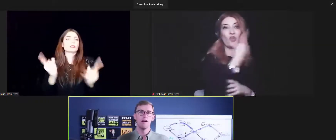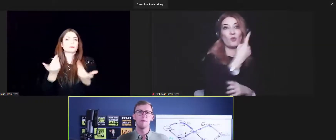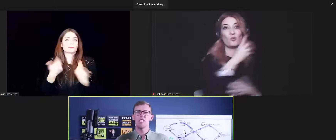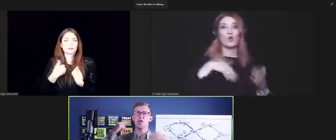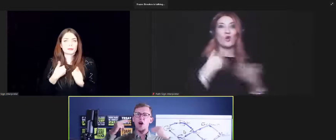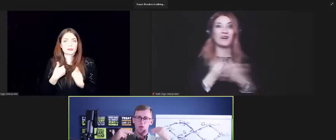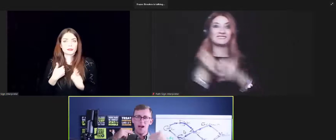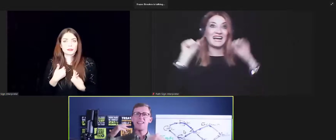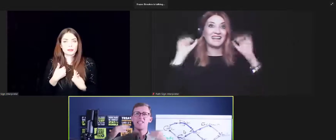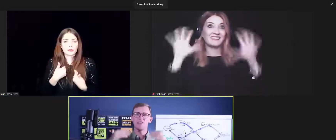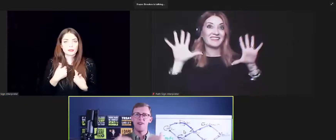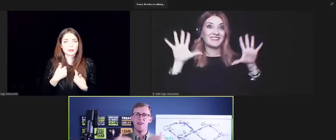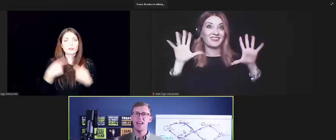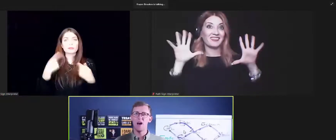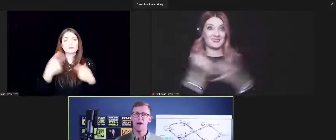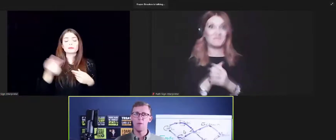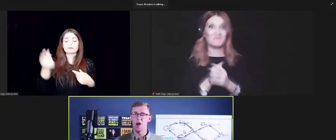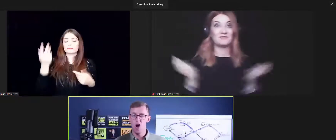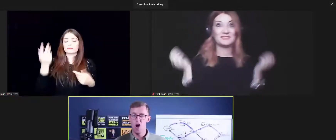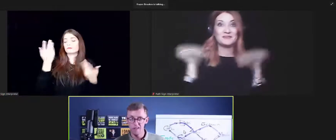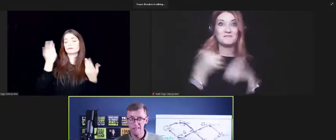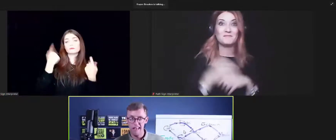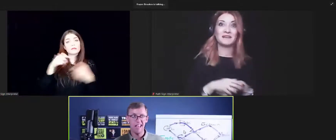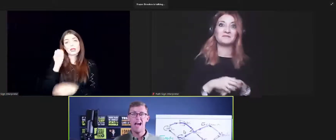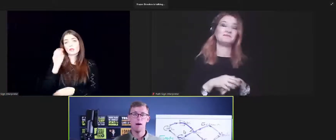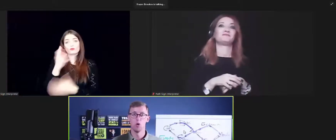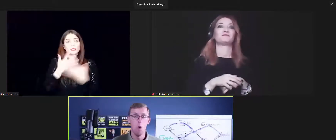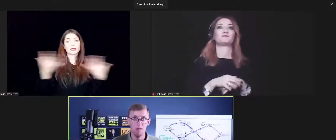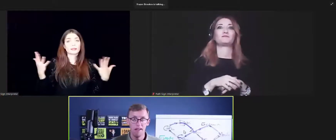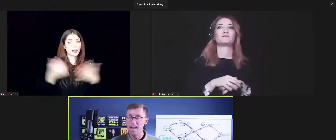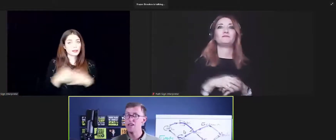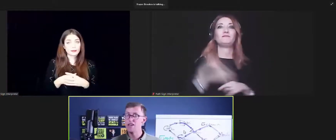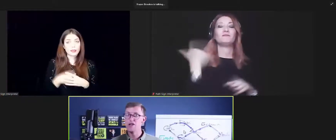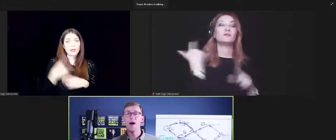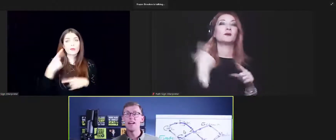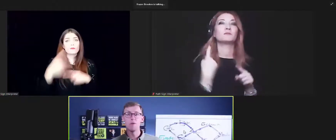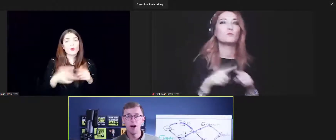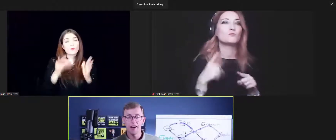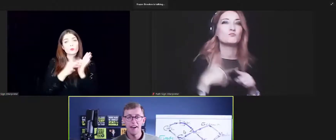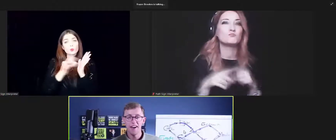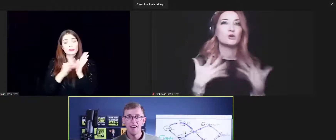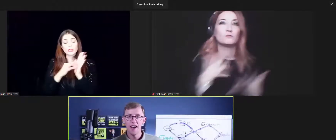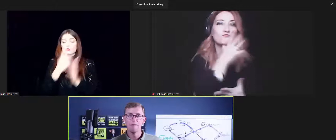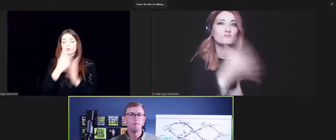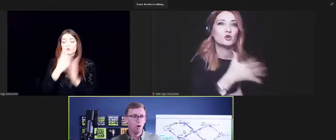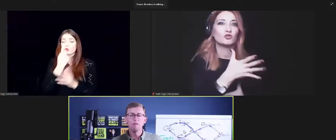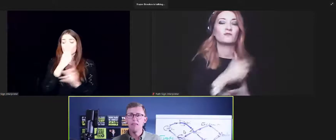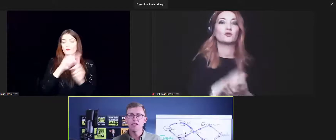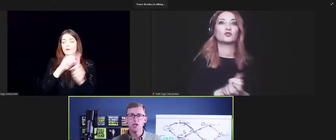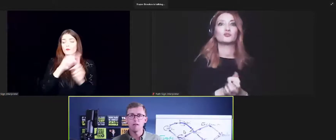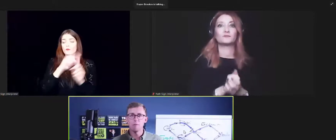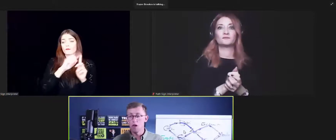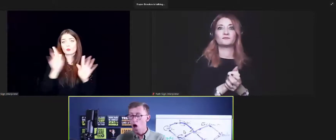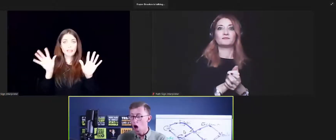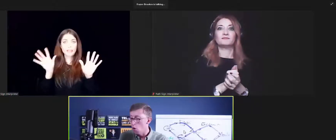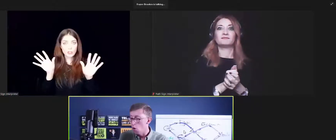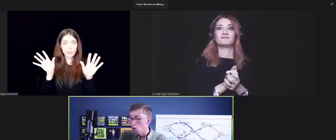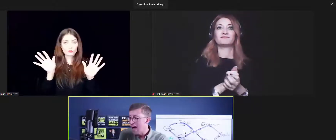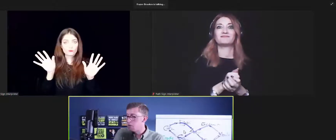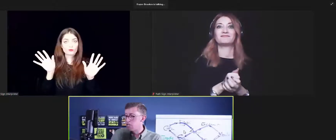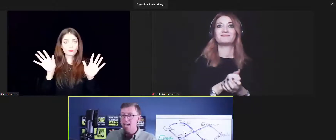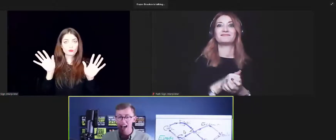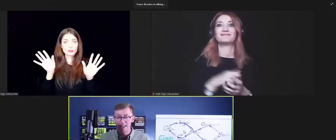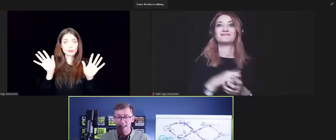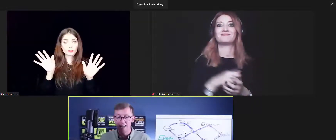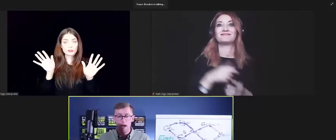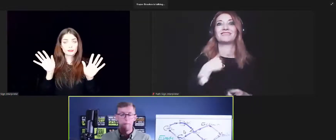Because I start to identify like, okay, I went on a holiday, I was a 1. I didn't do any work, right? But that's acceptable. Oh, I was a